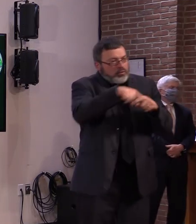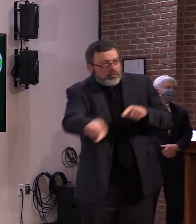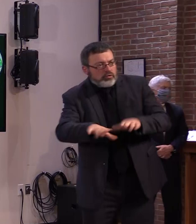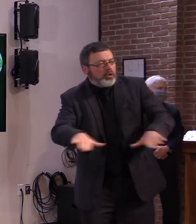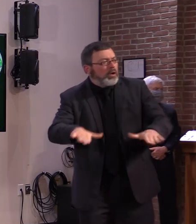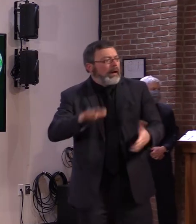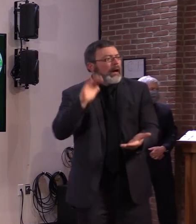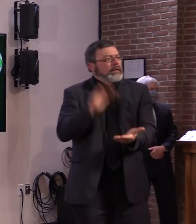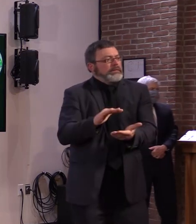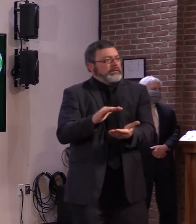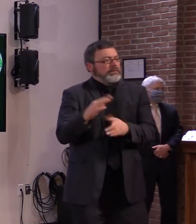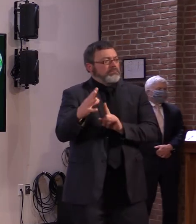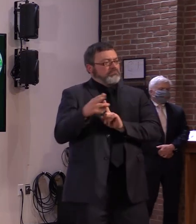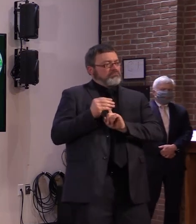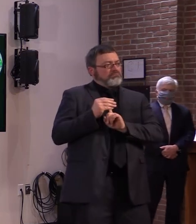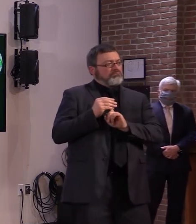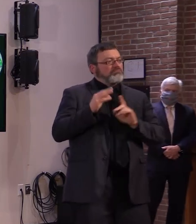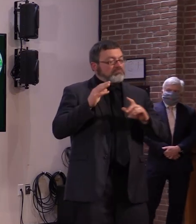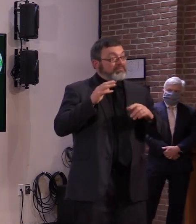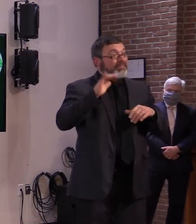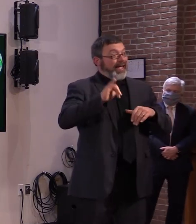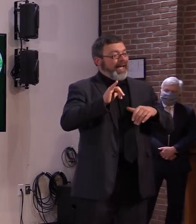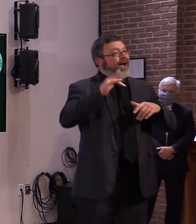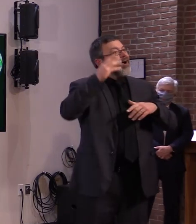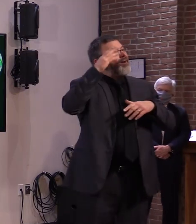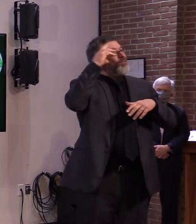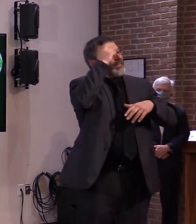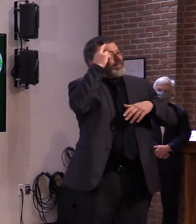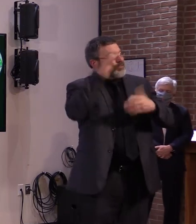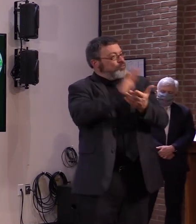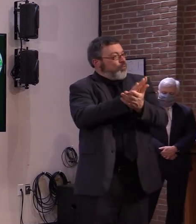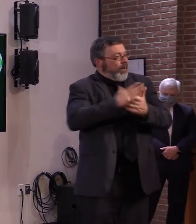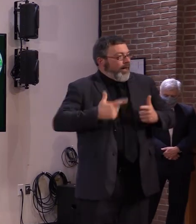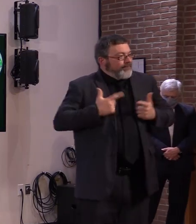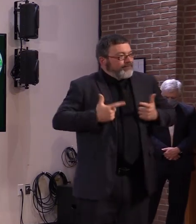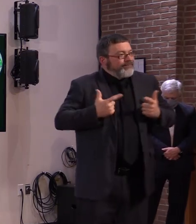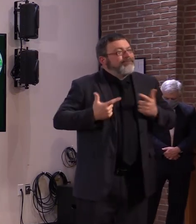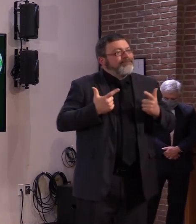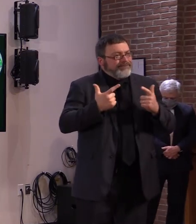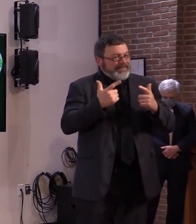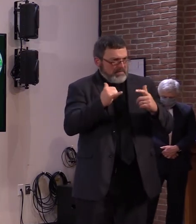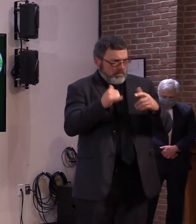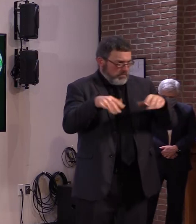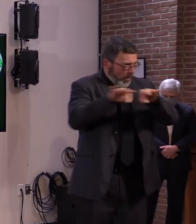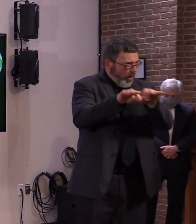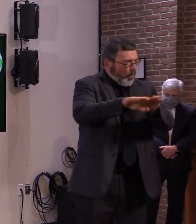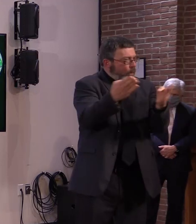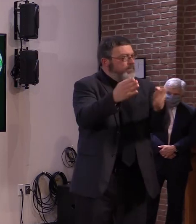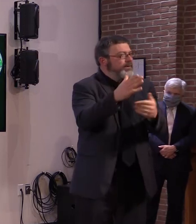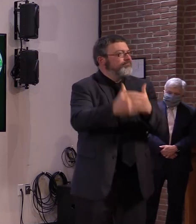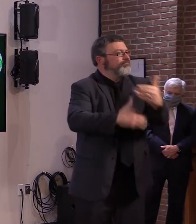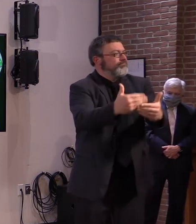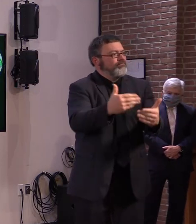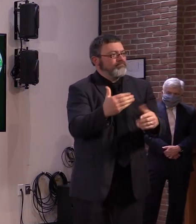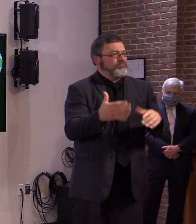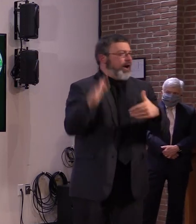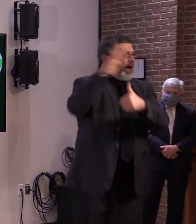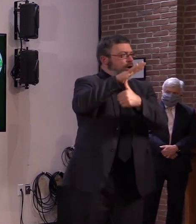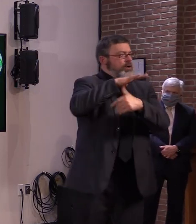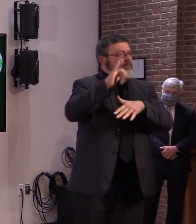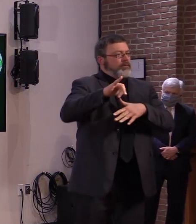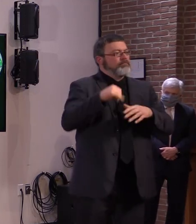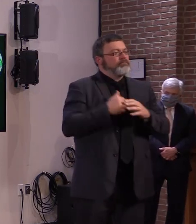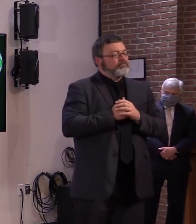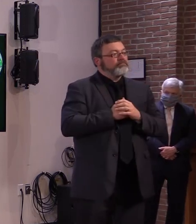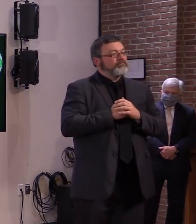could be done safely and should be prioritized. I mentioned then that pediatricians were worried and that kids were